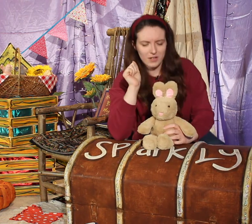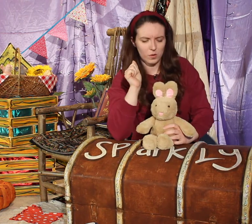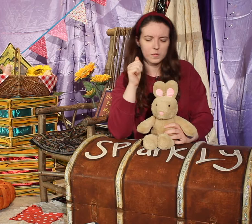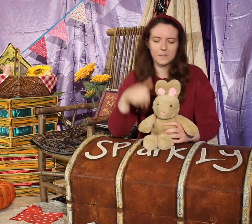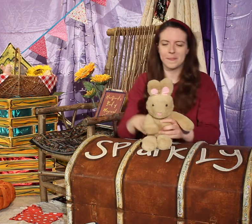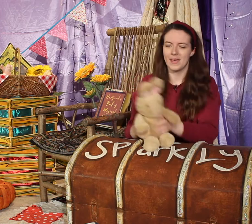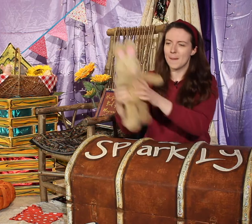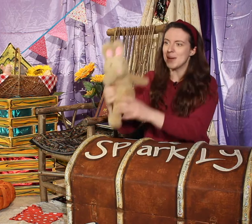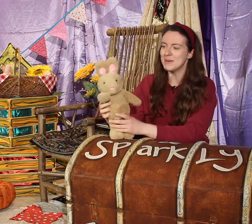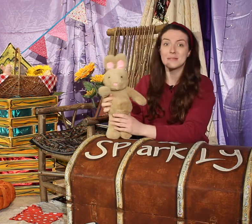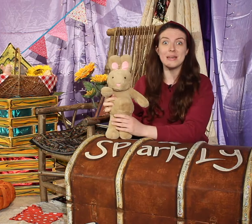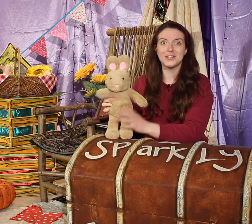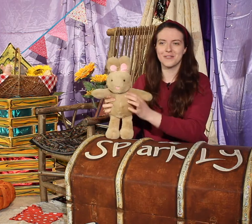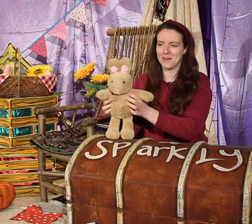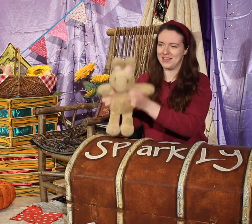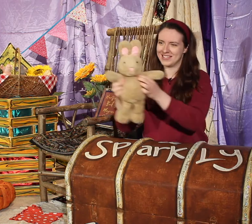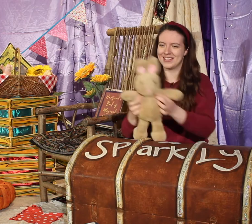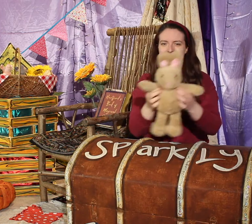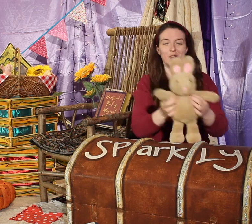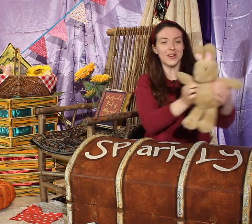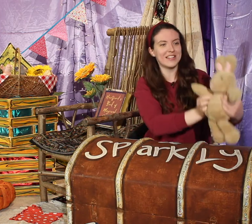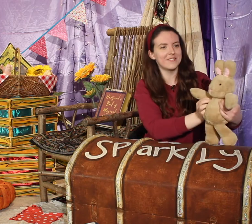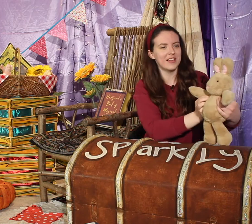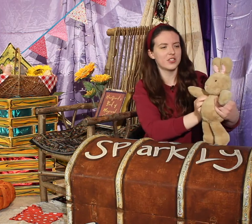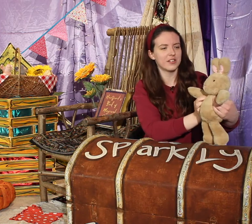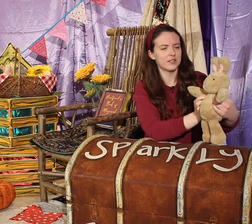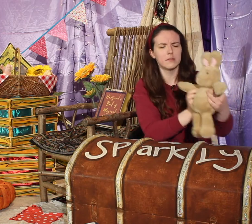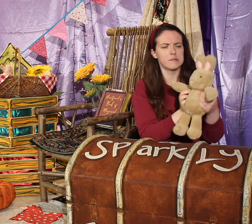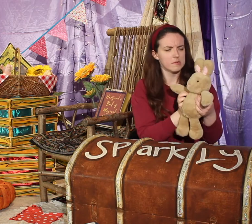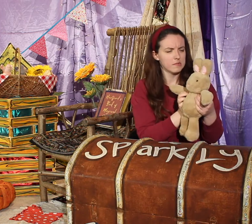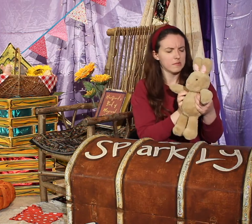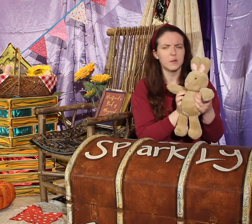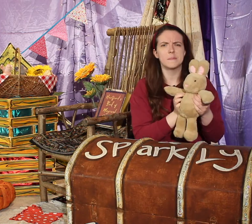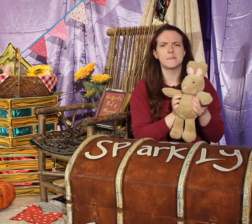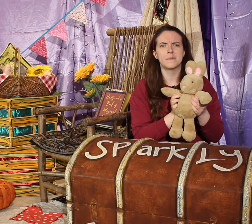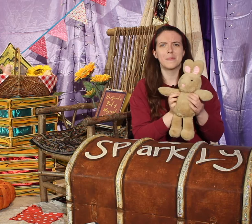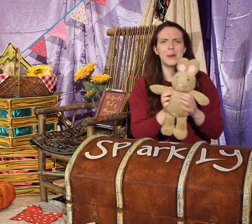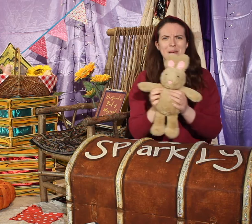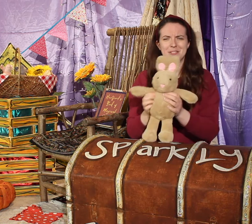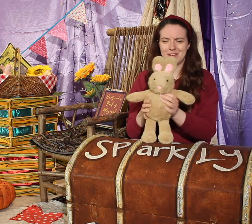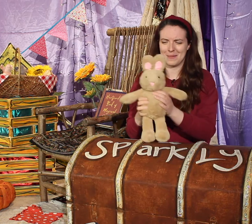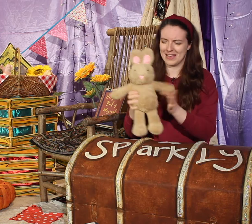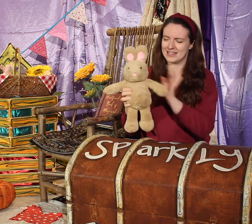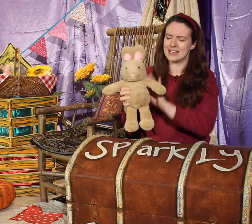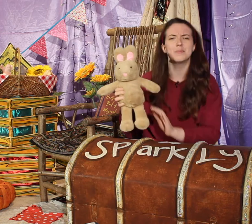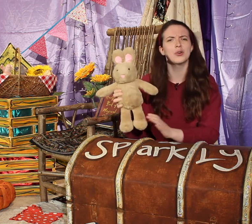know. Maybe it's Peter Rabbit going on his adventures. But Peter Rabbit has a nice blue